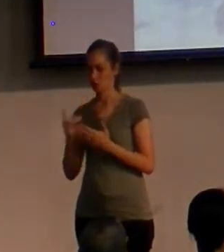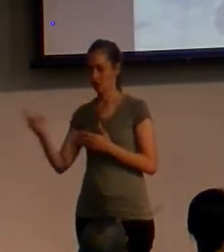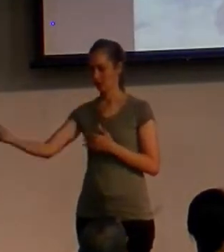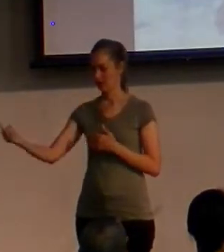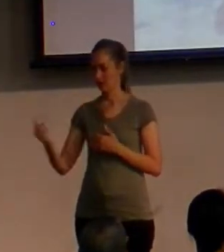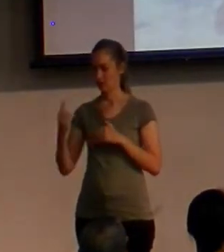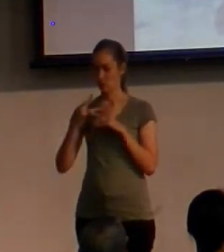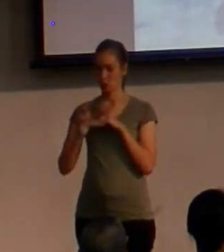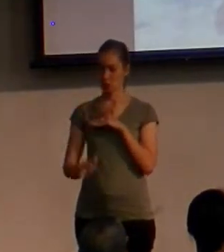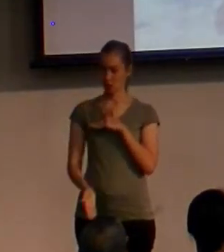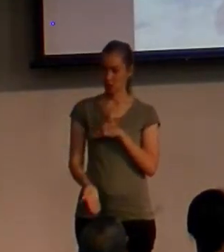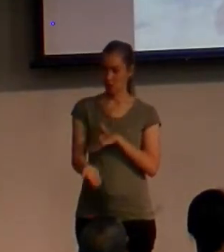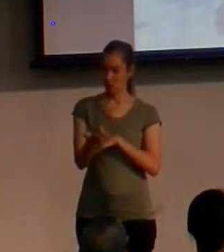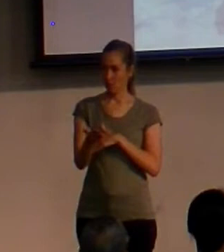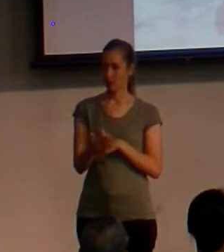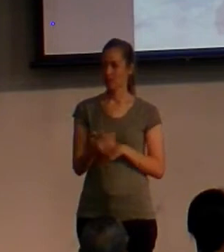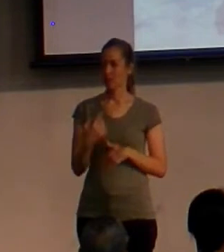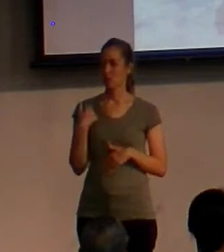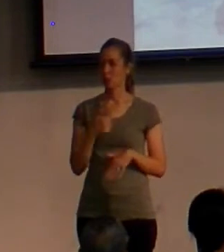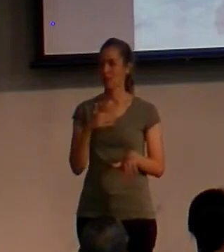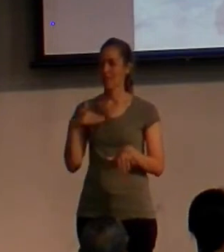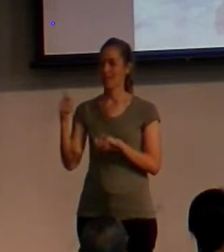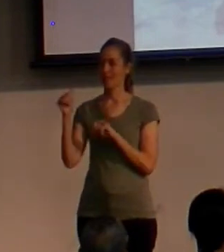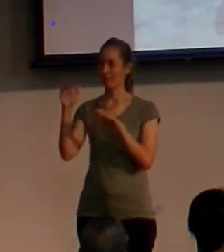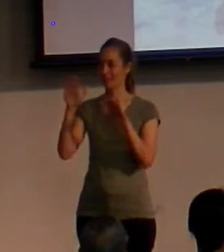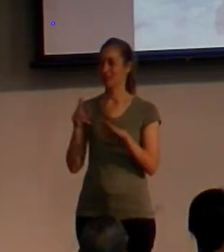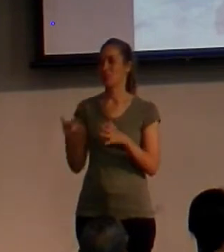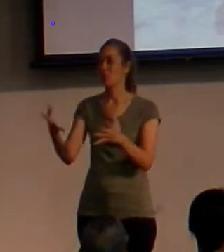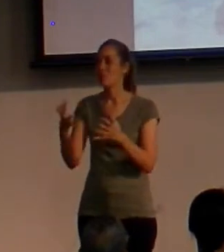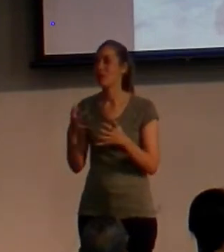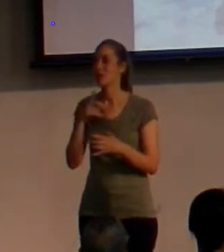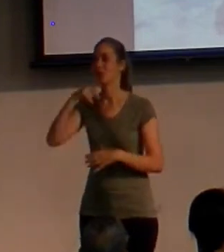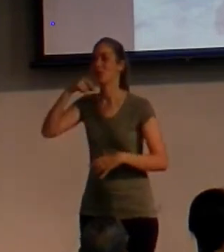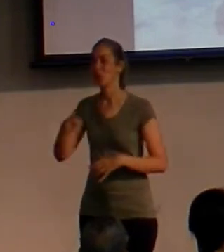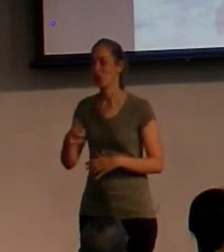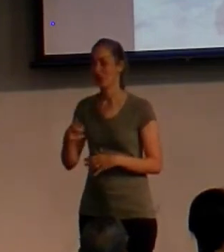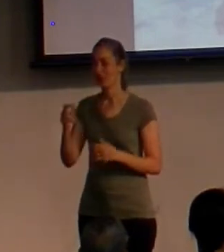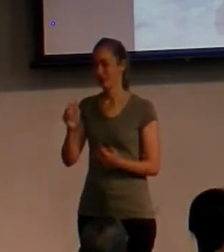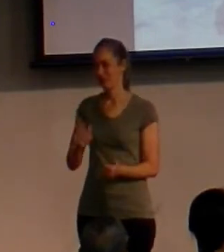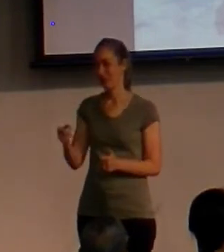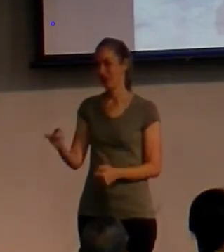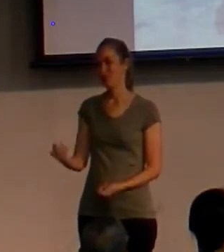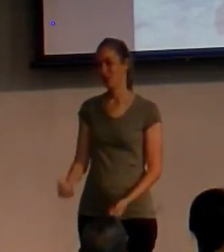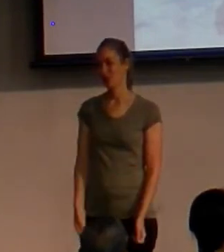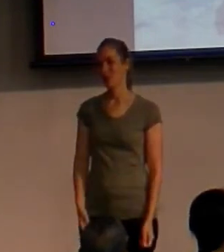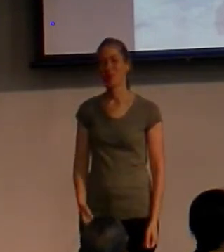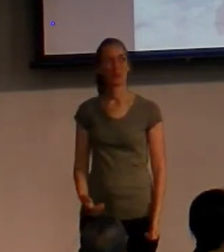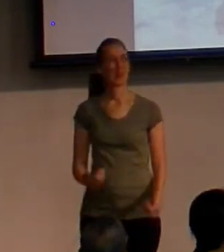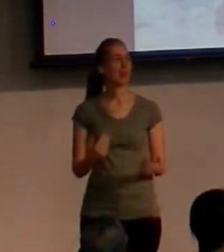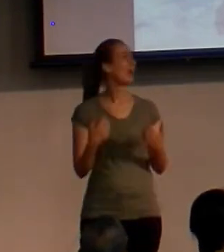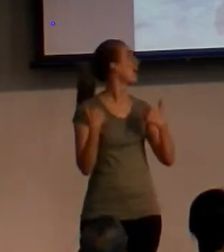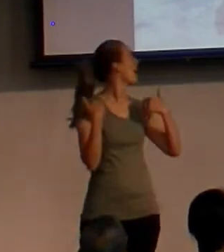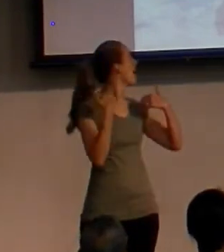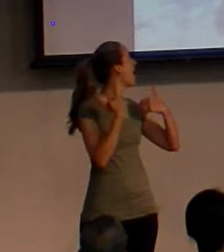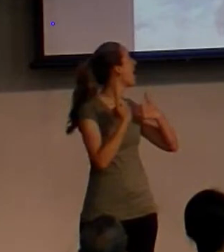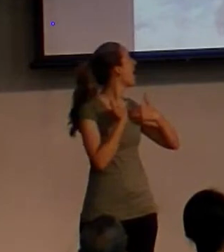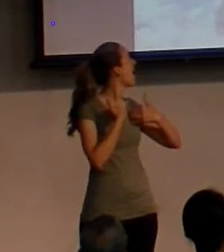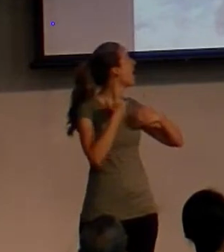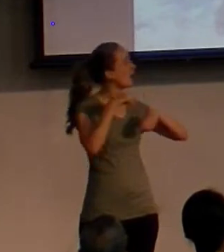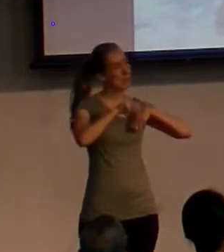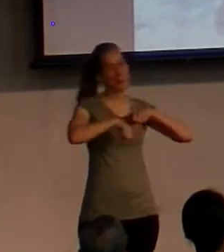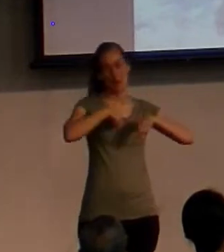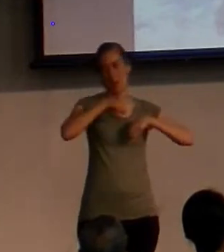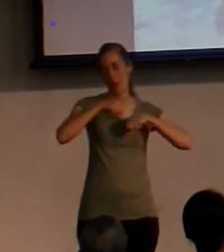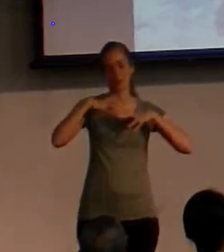morning. We were leaving Sunday, and so she wanted to make sure. I had a motorcycle wreck right there and kind of busted myself up a little